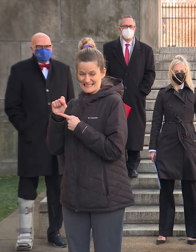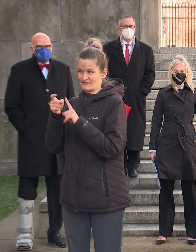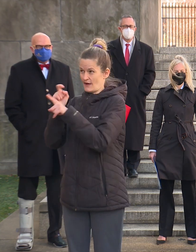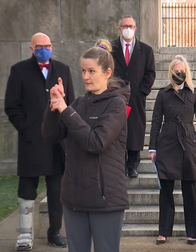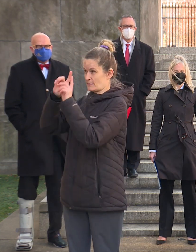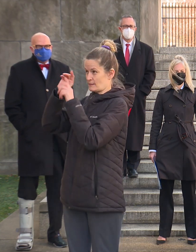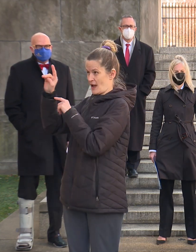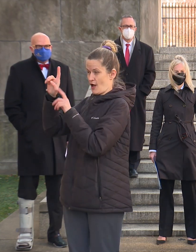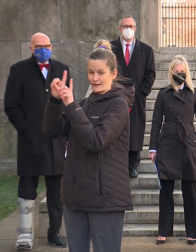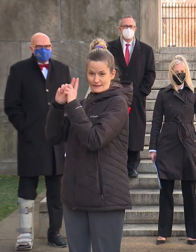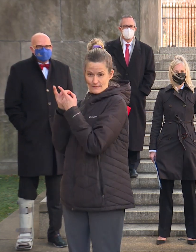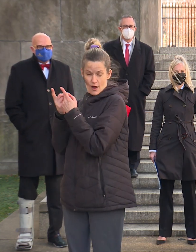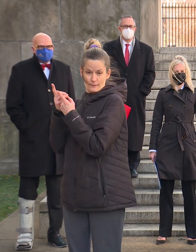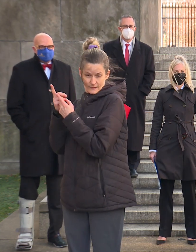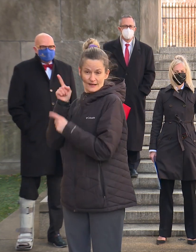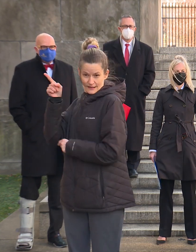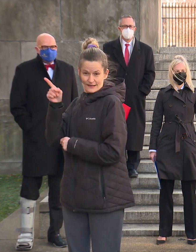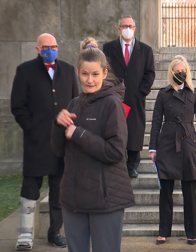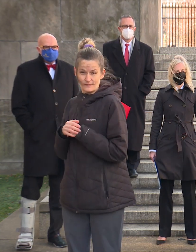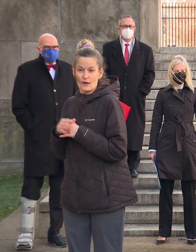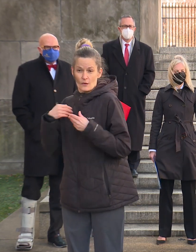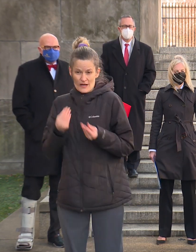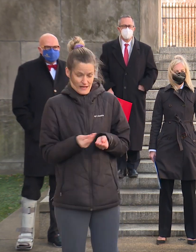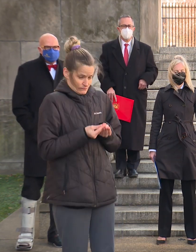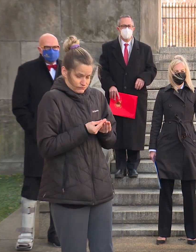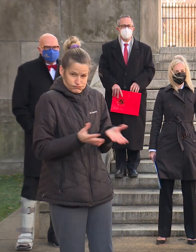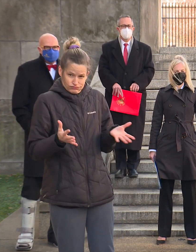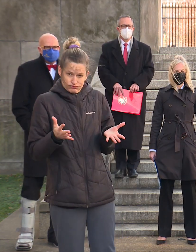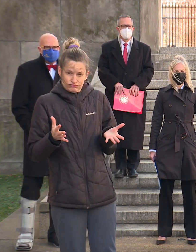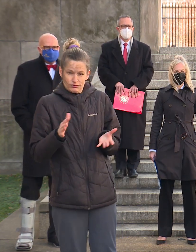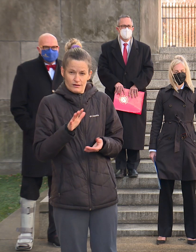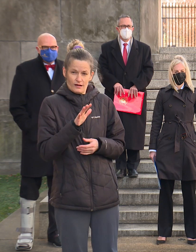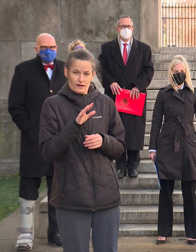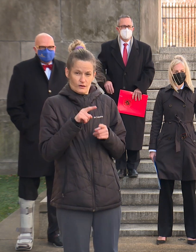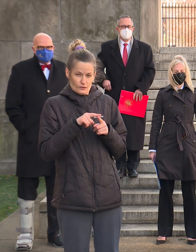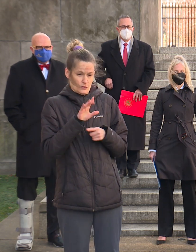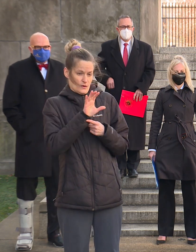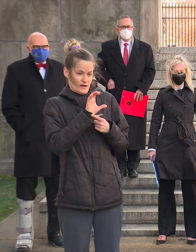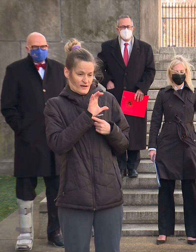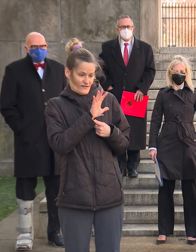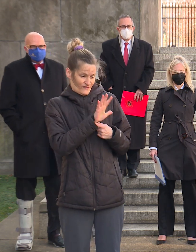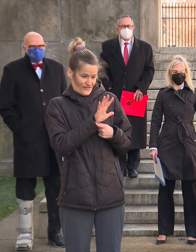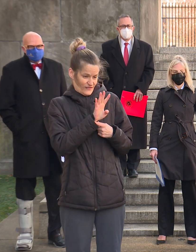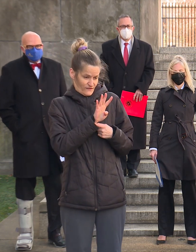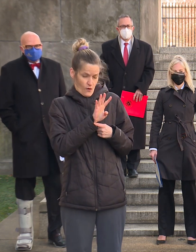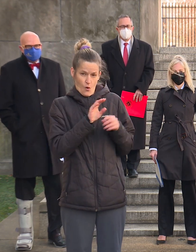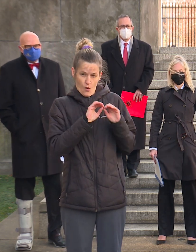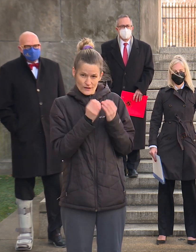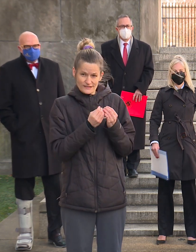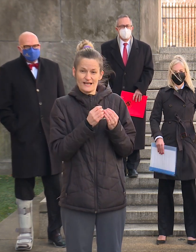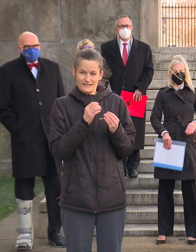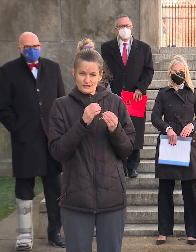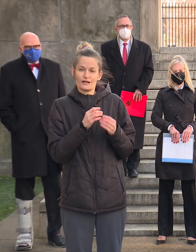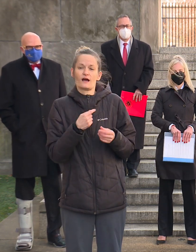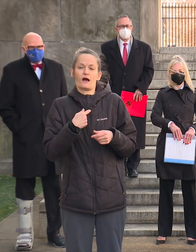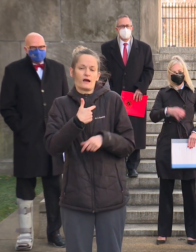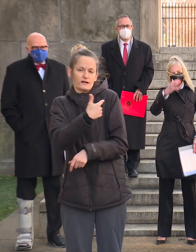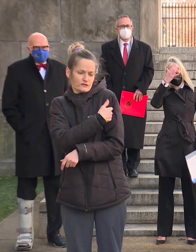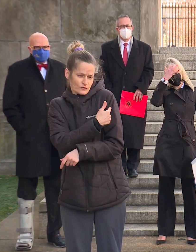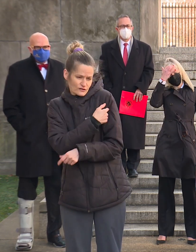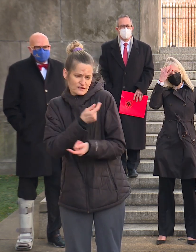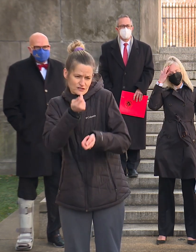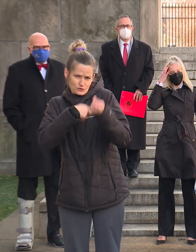community-based organizations, our libraries, some of our vaccination and testing sites, our syringe exchange program, and our homebound vaccination